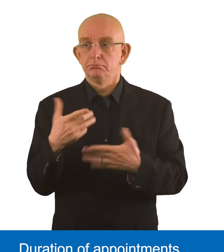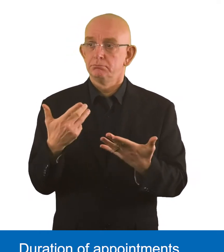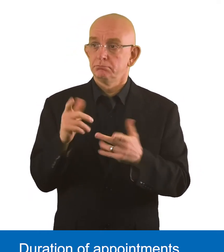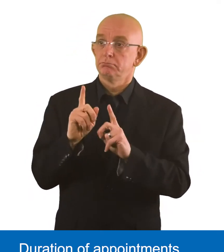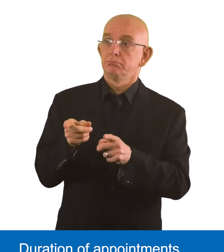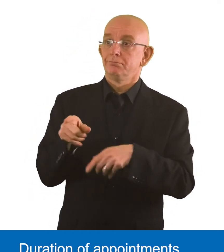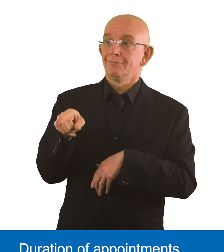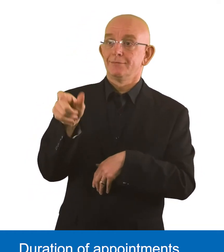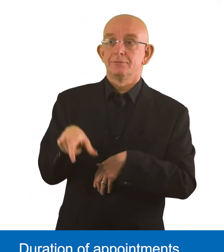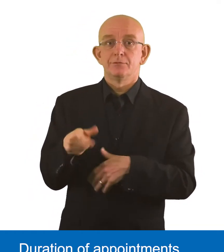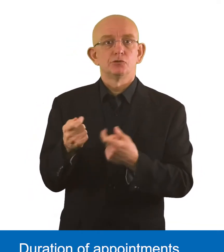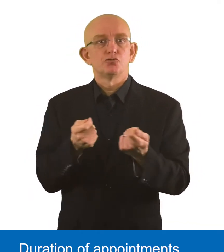Duration of appointments.